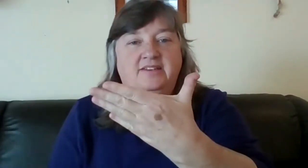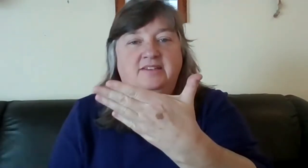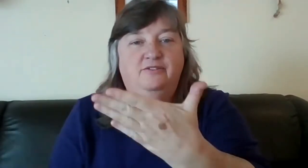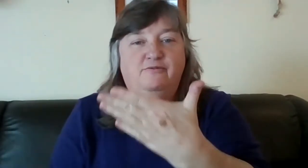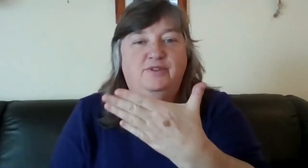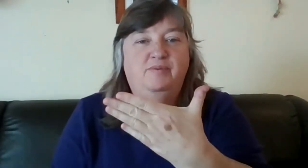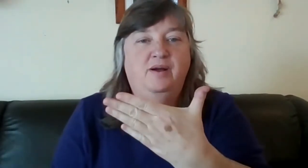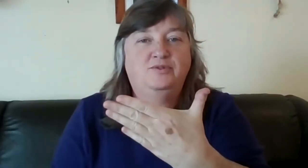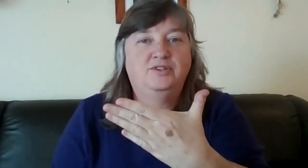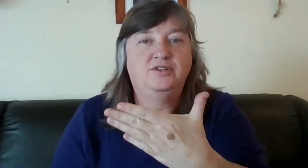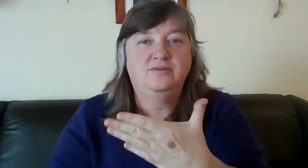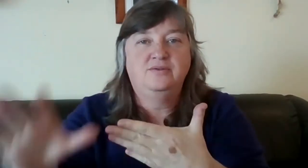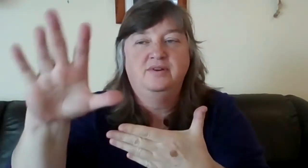Hand with your palm towards you,